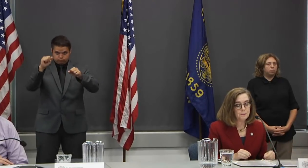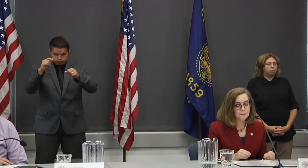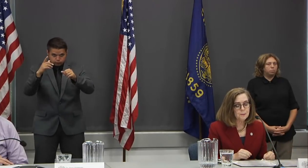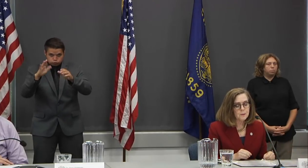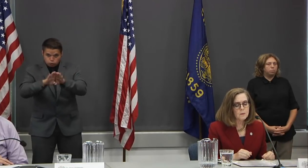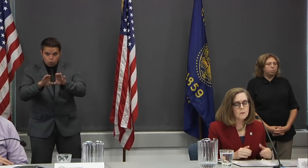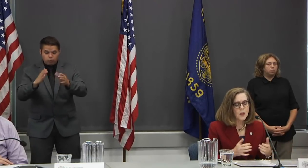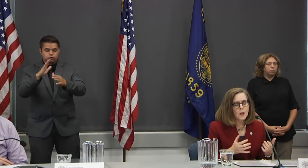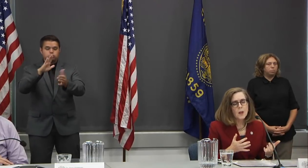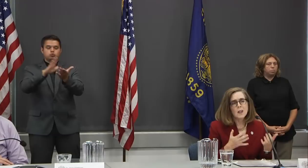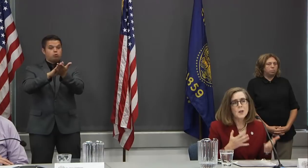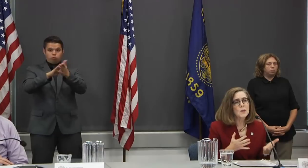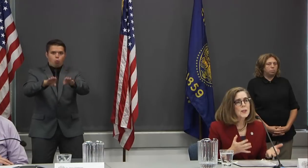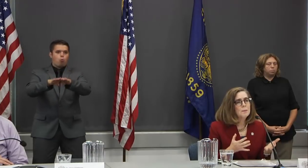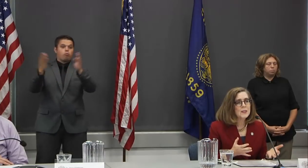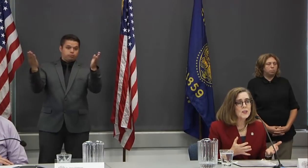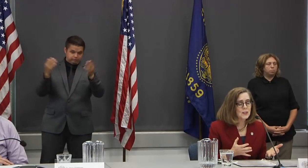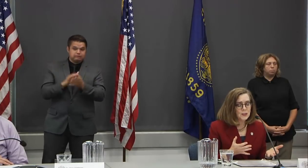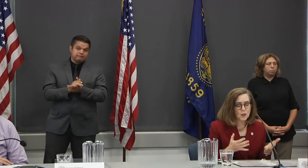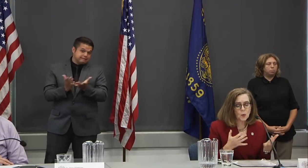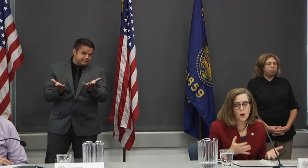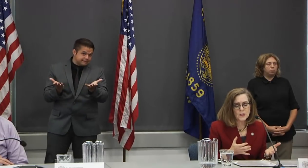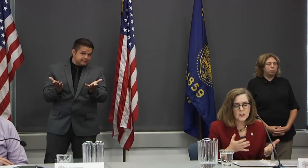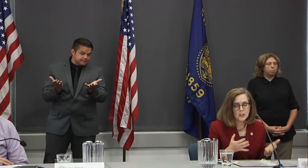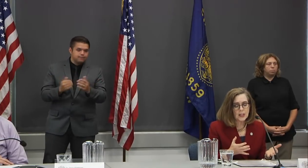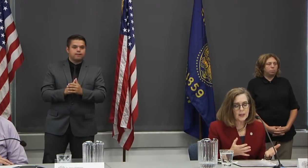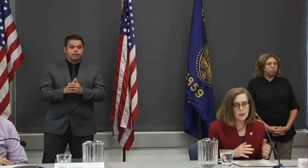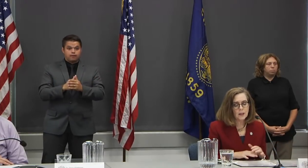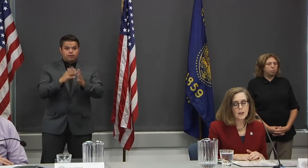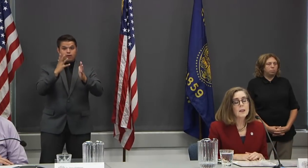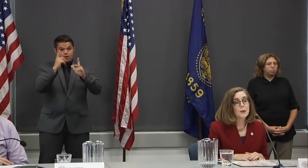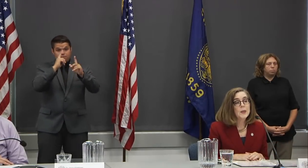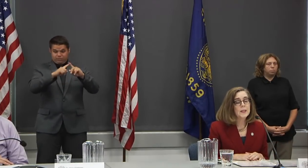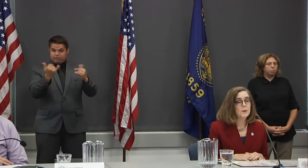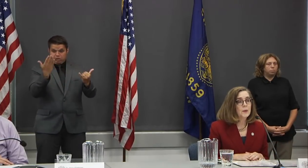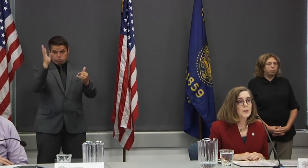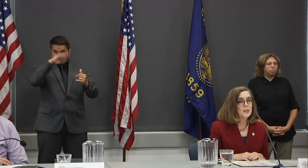other. Closing businesses across the state,